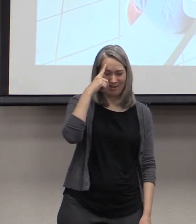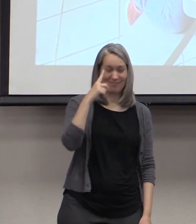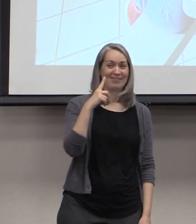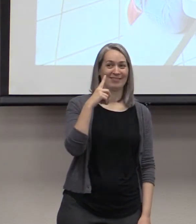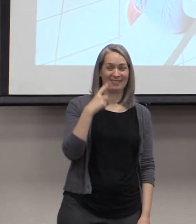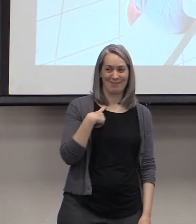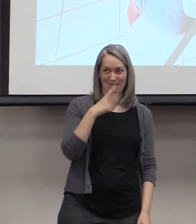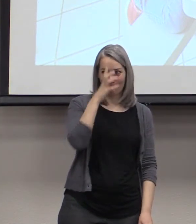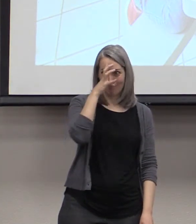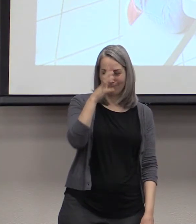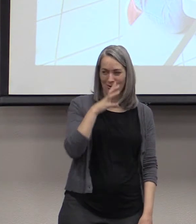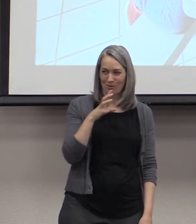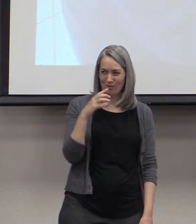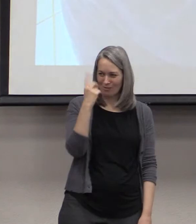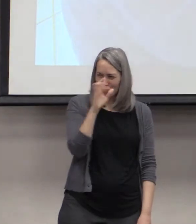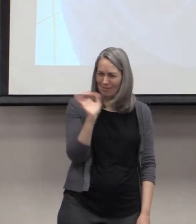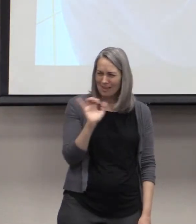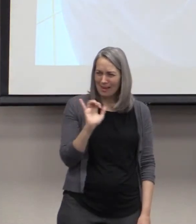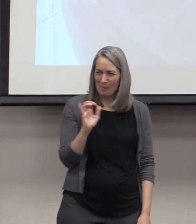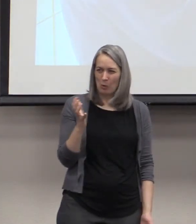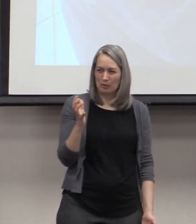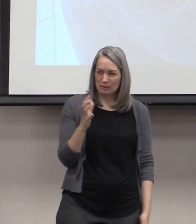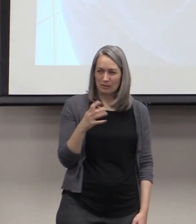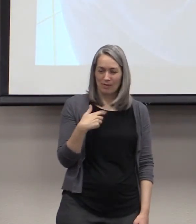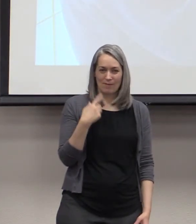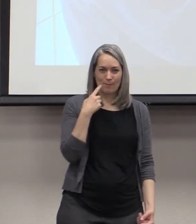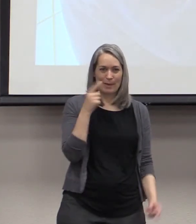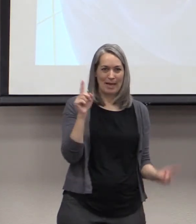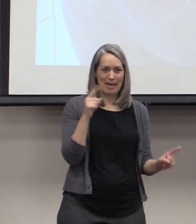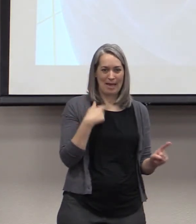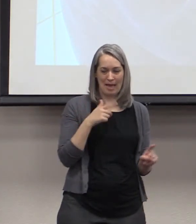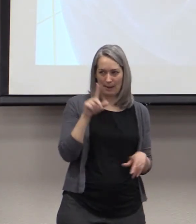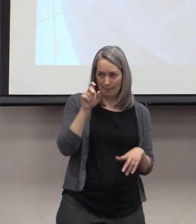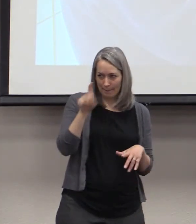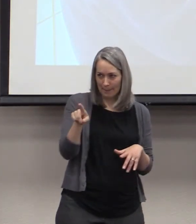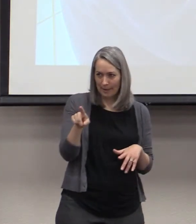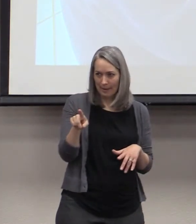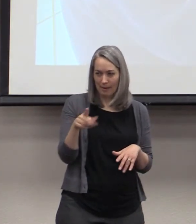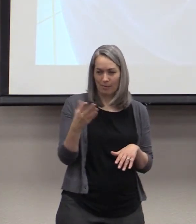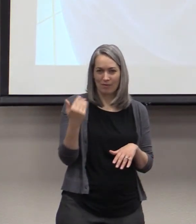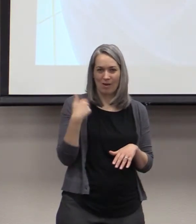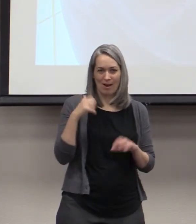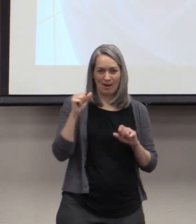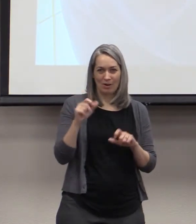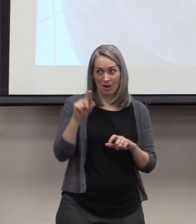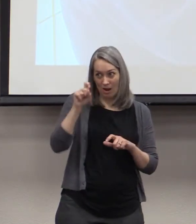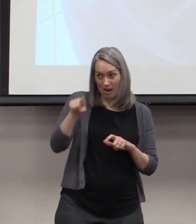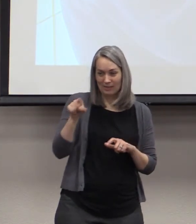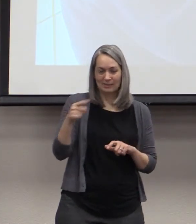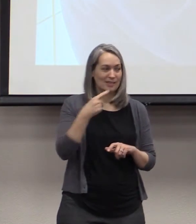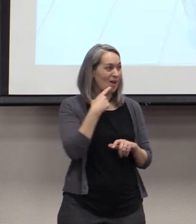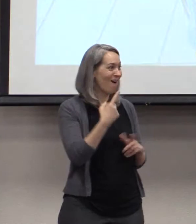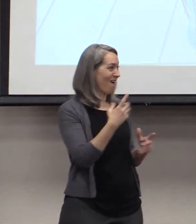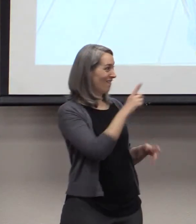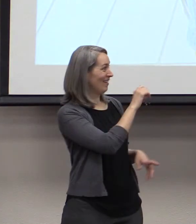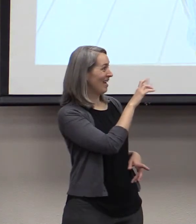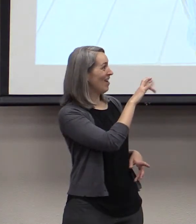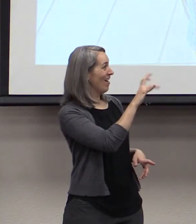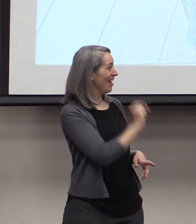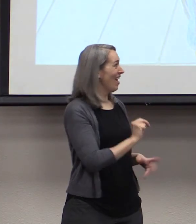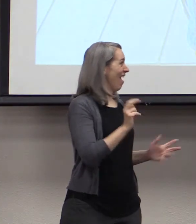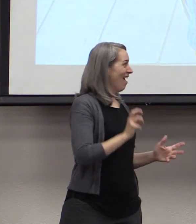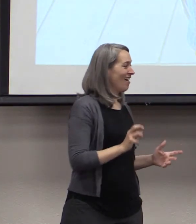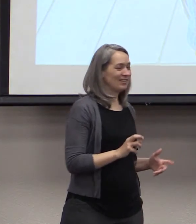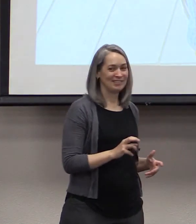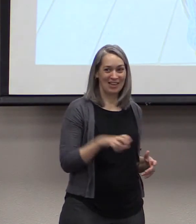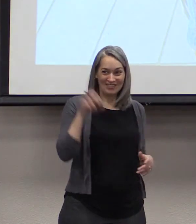just thinking that looks like her? And so finally, I went up to ask her, and before I could even get the words out of her mouth, she says, Darrin. And